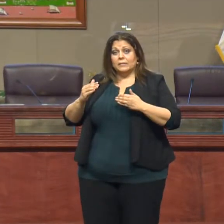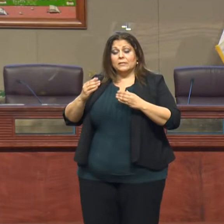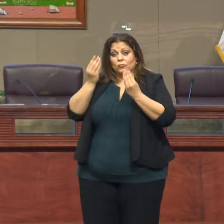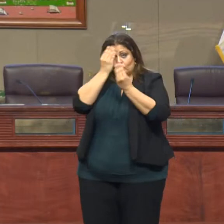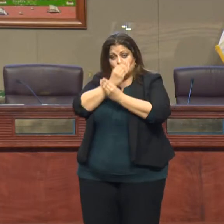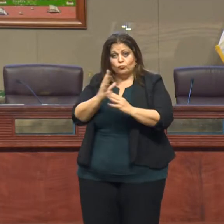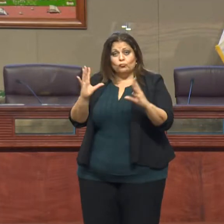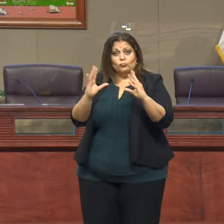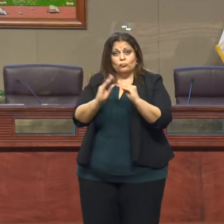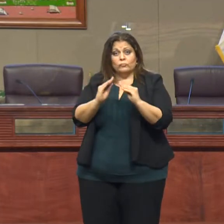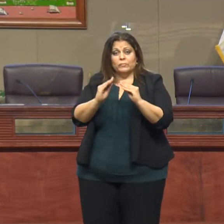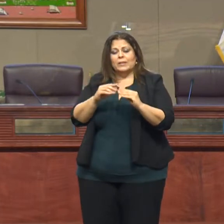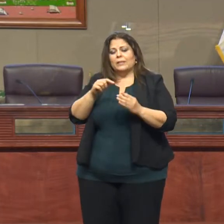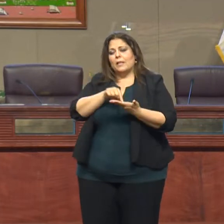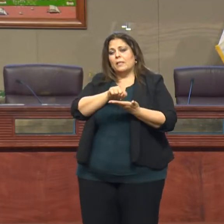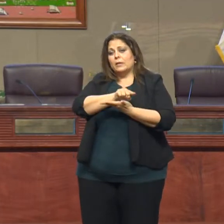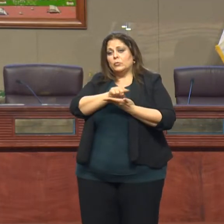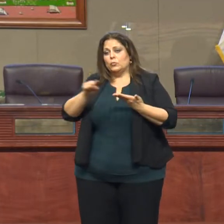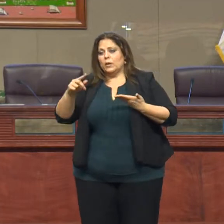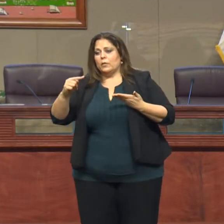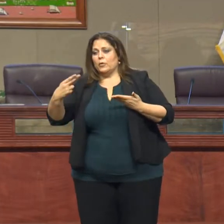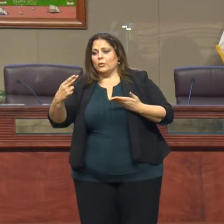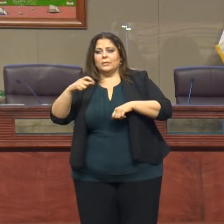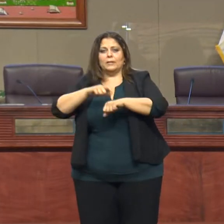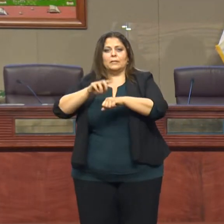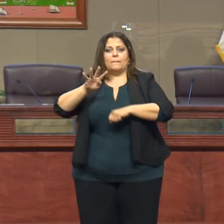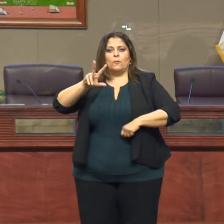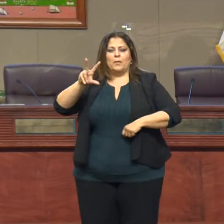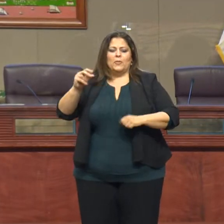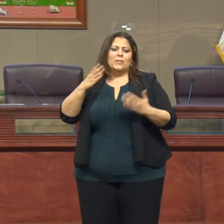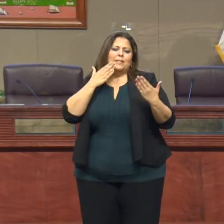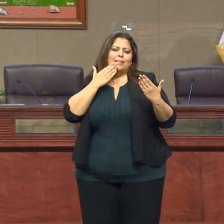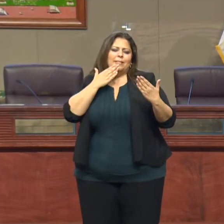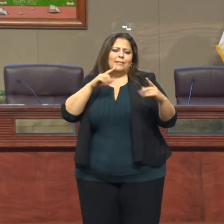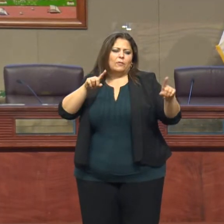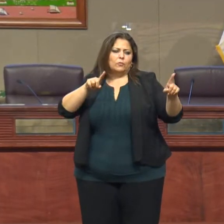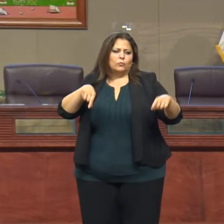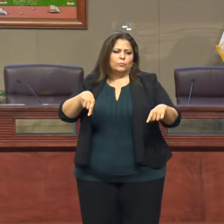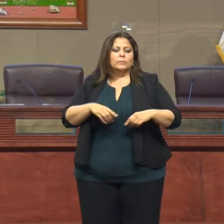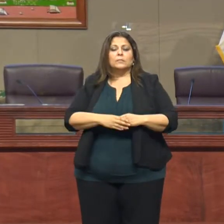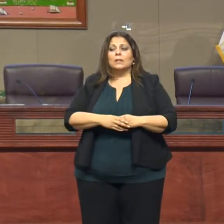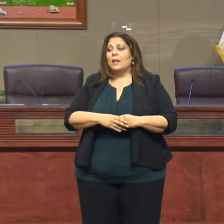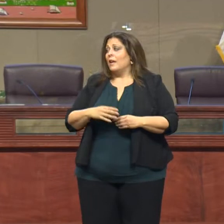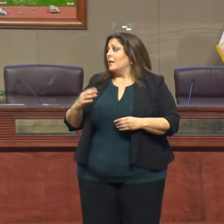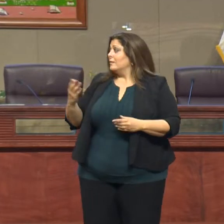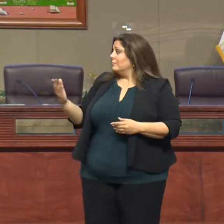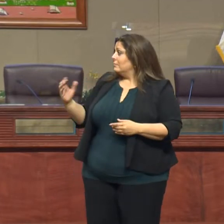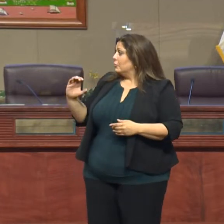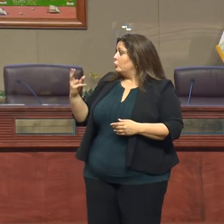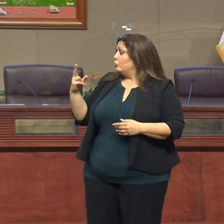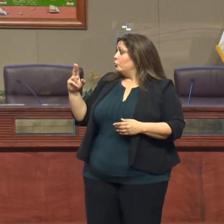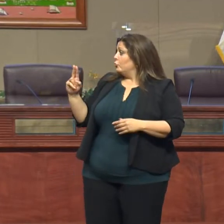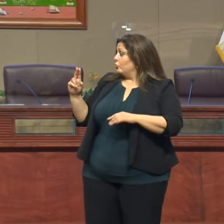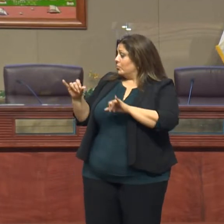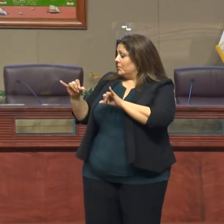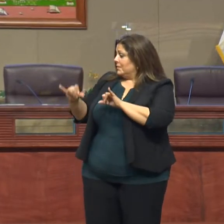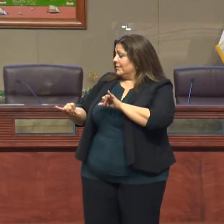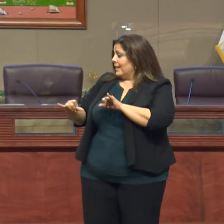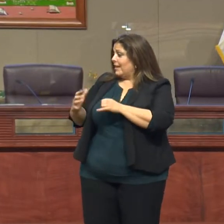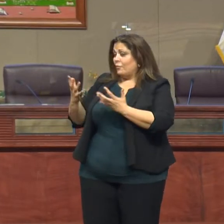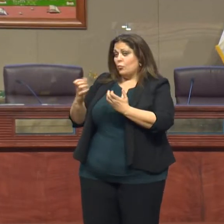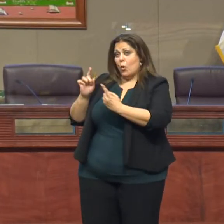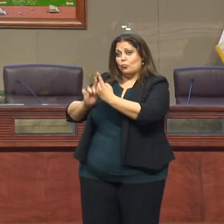coming Thursday at 4:30 p.m. Thank you all for joining us, and Ms. Chu is available for any